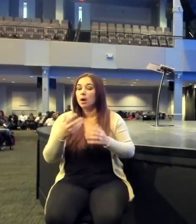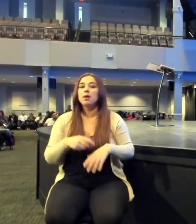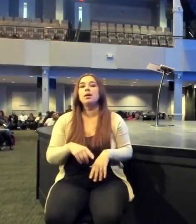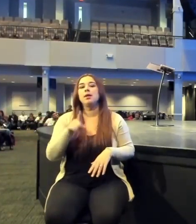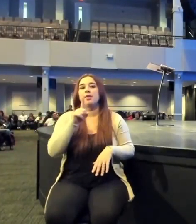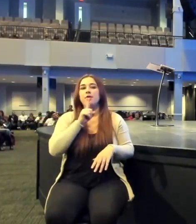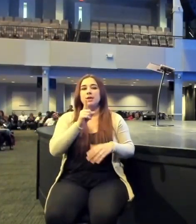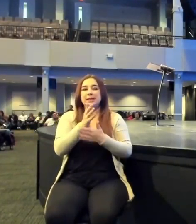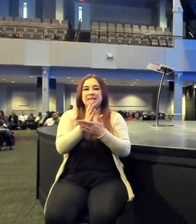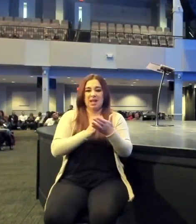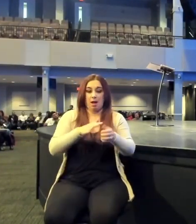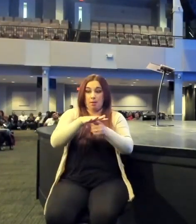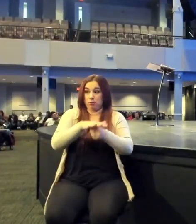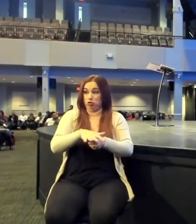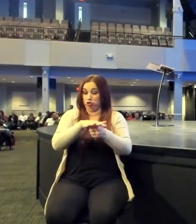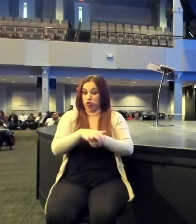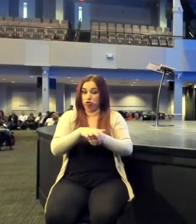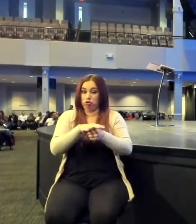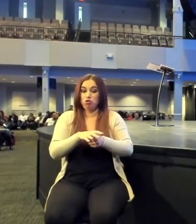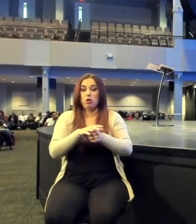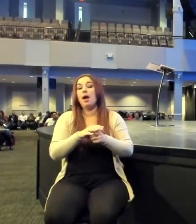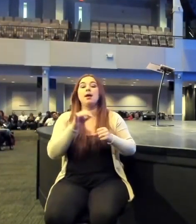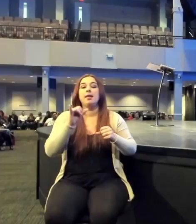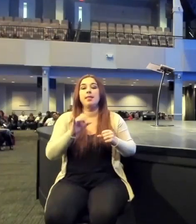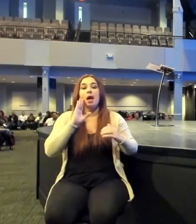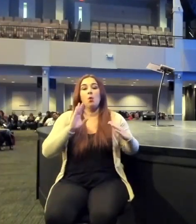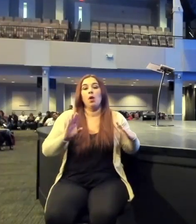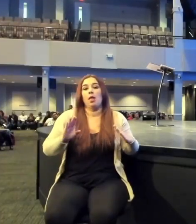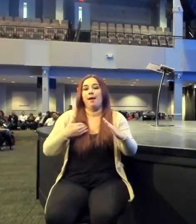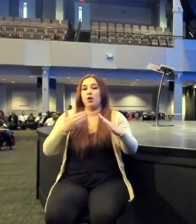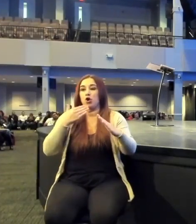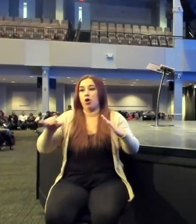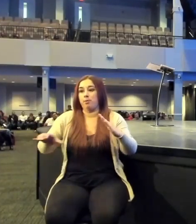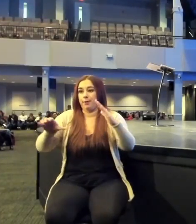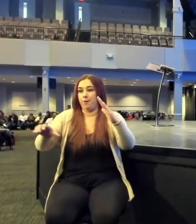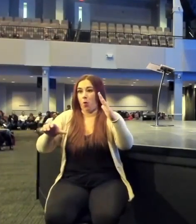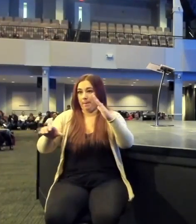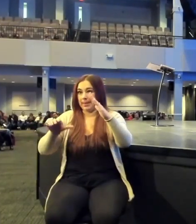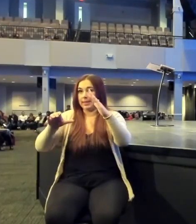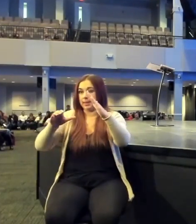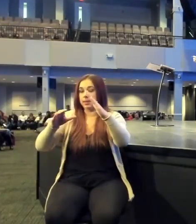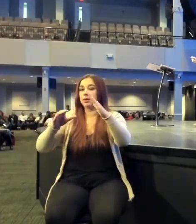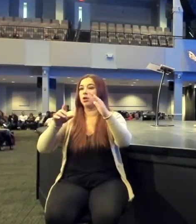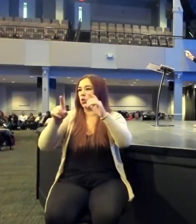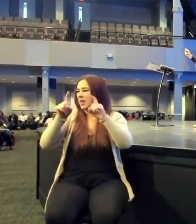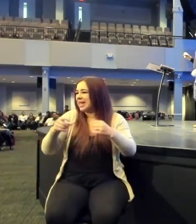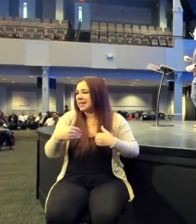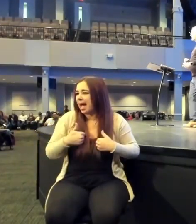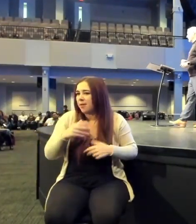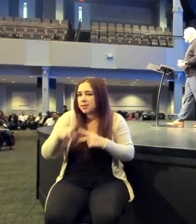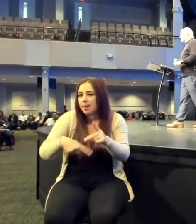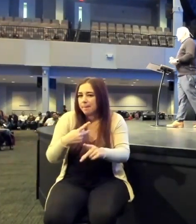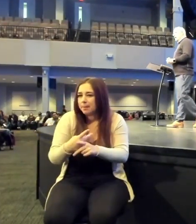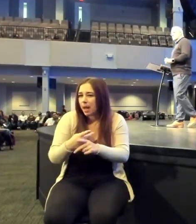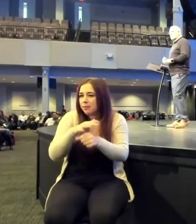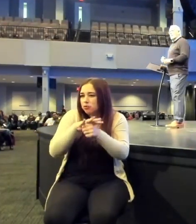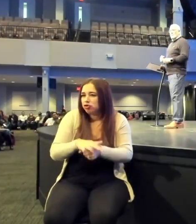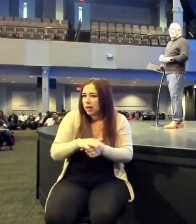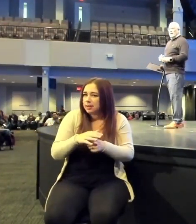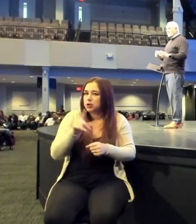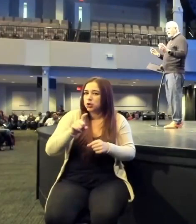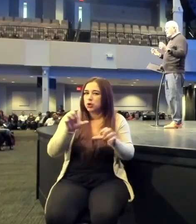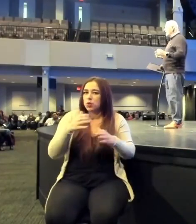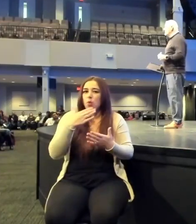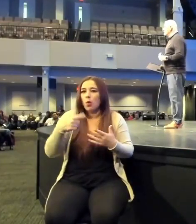certain level of stress in your life that will bring you to optimum performance. You need a certain amount of stress in your life to do